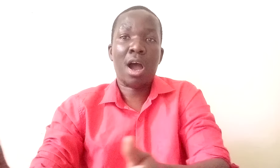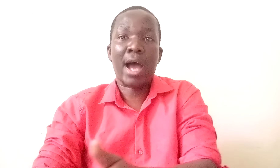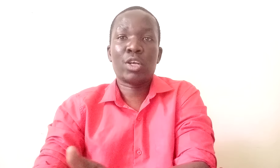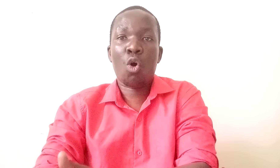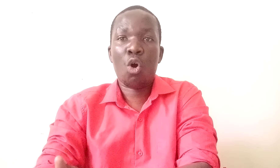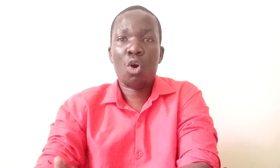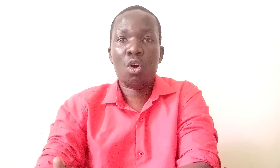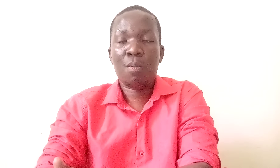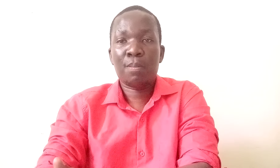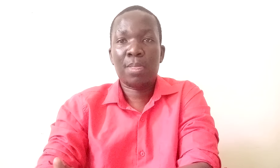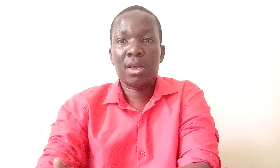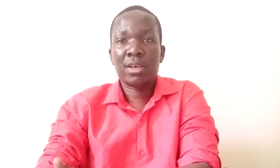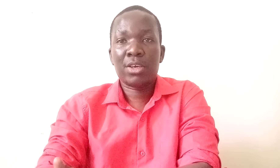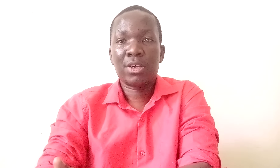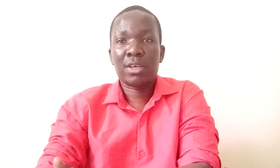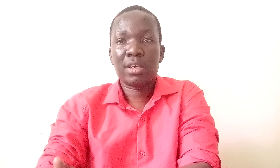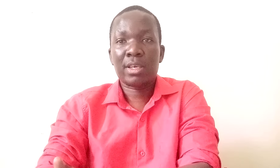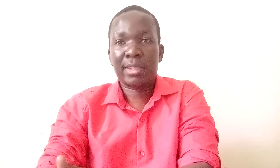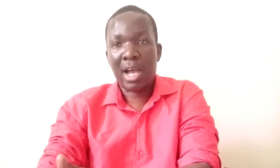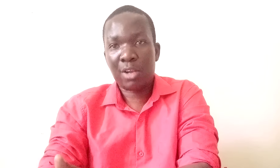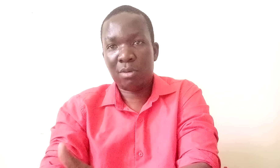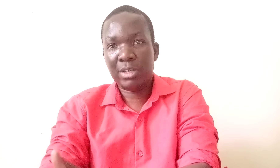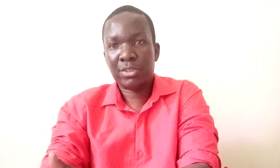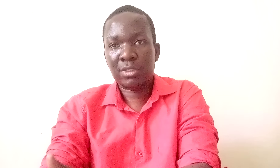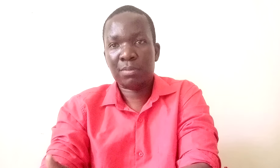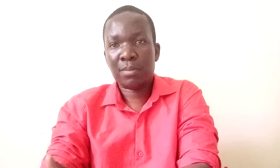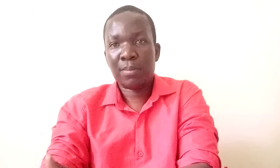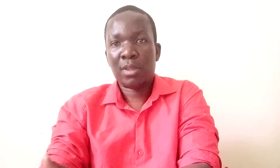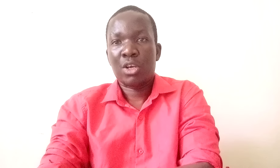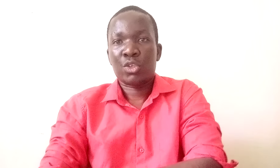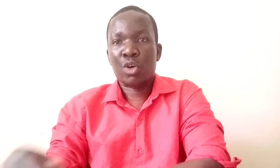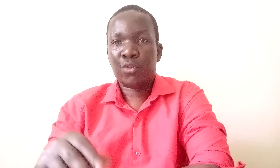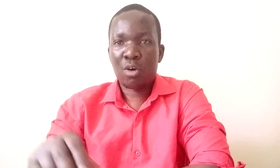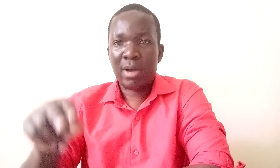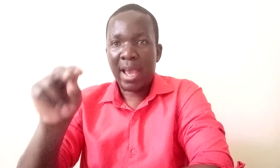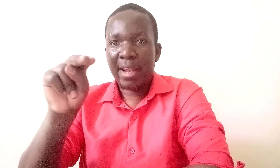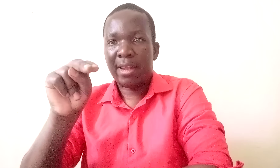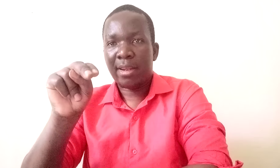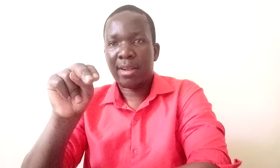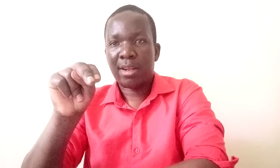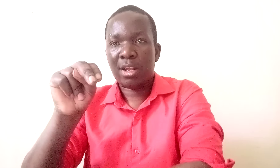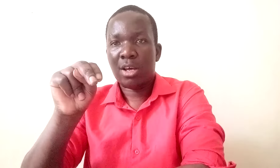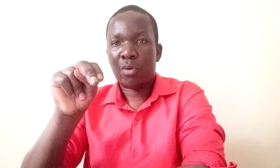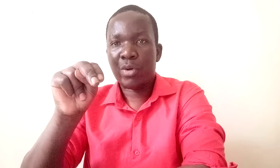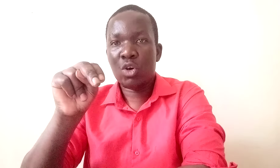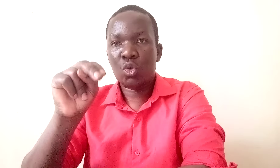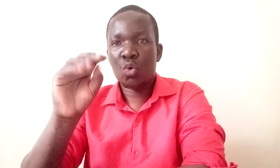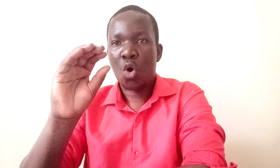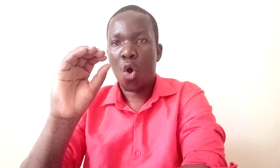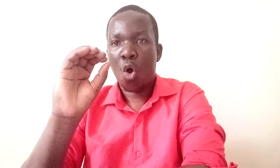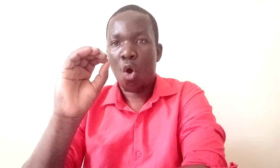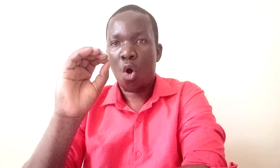an O in the alphabets. So from N, we go to